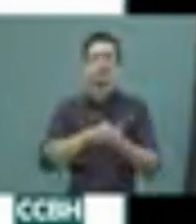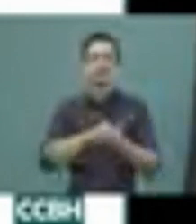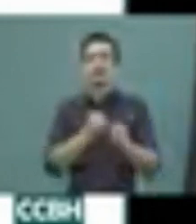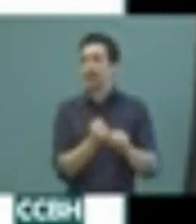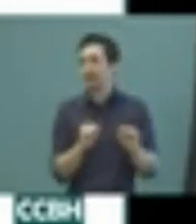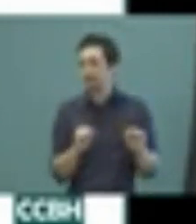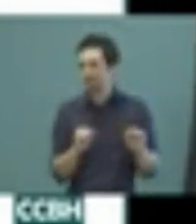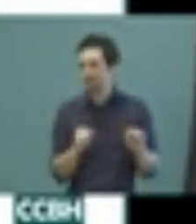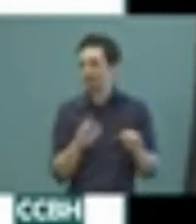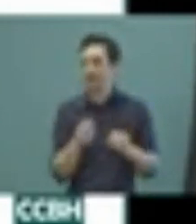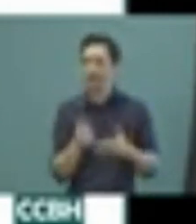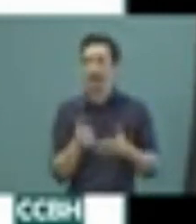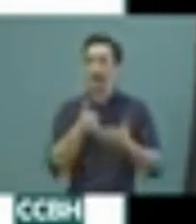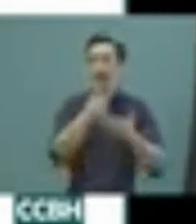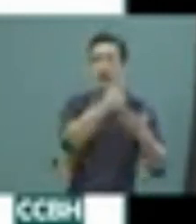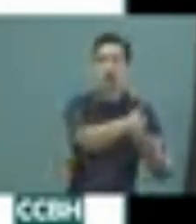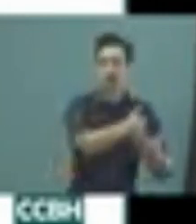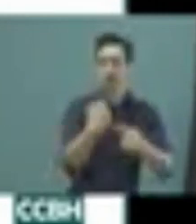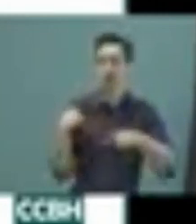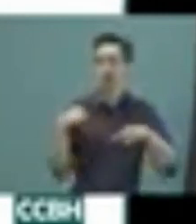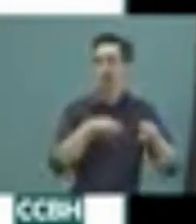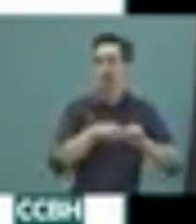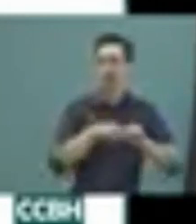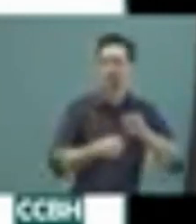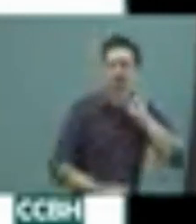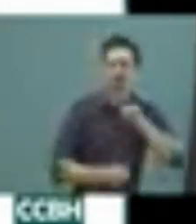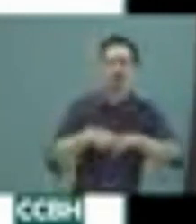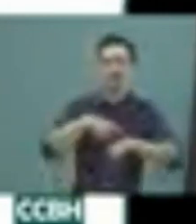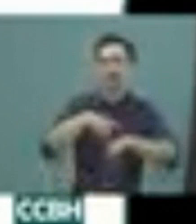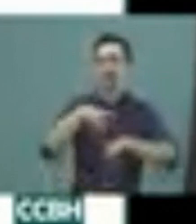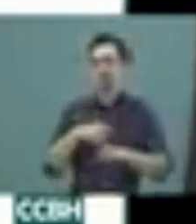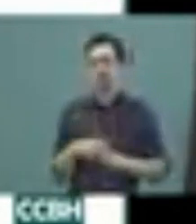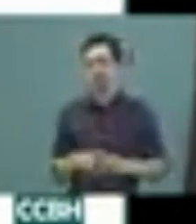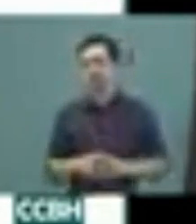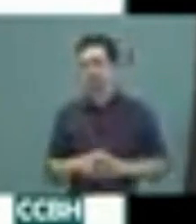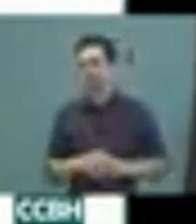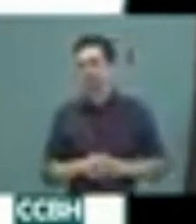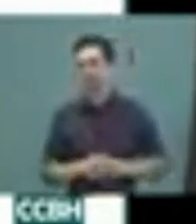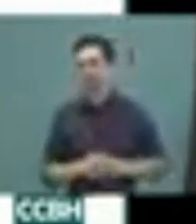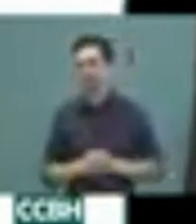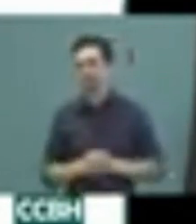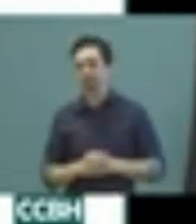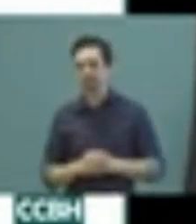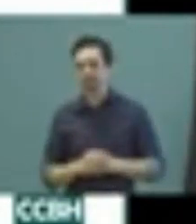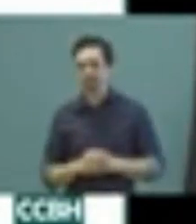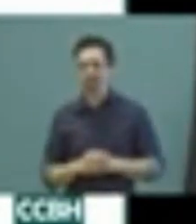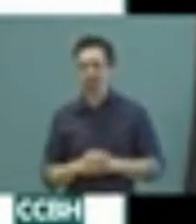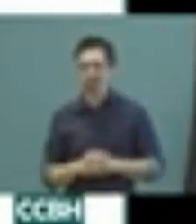and helps them in this difficult time.